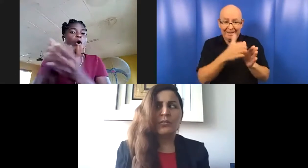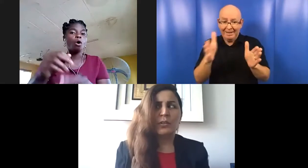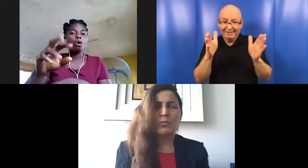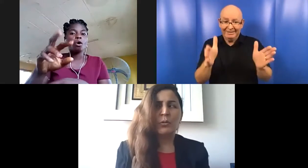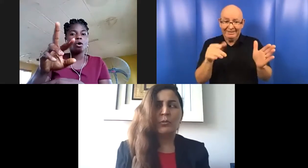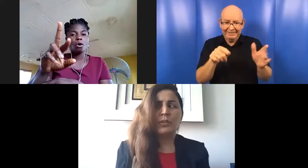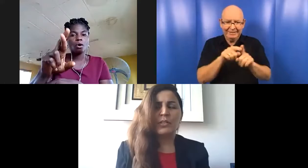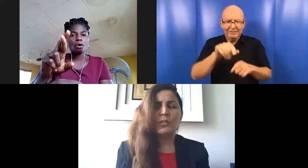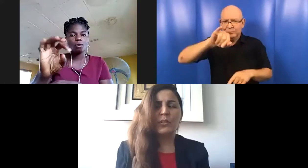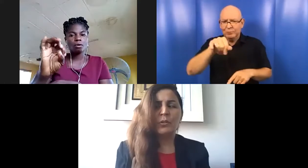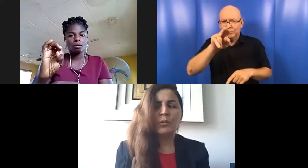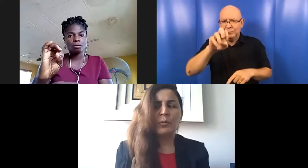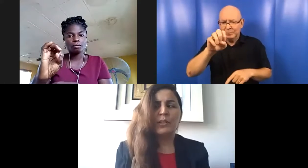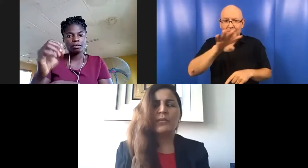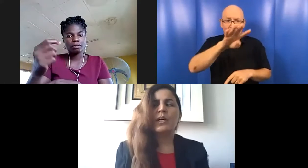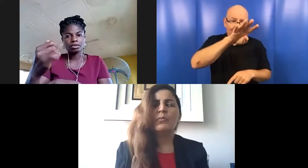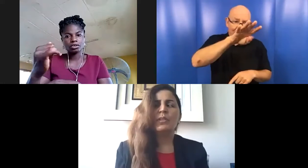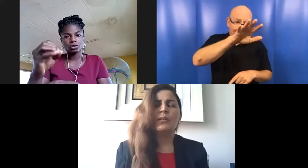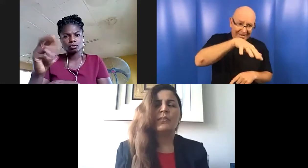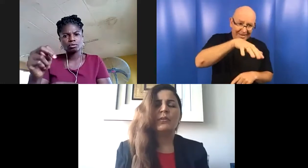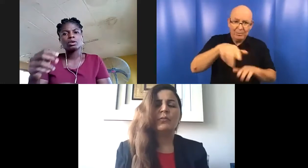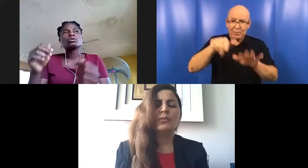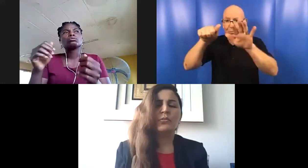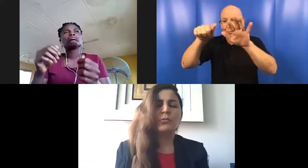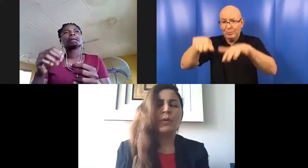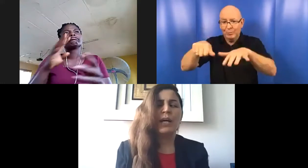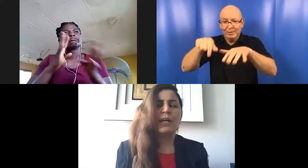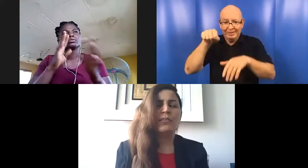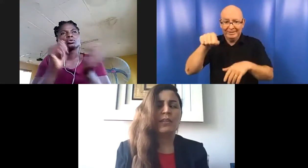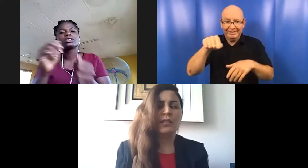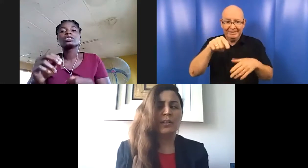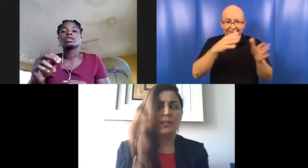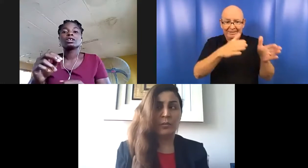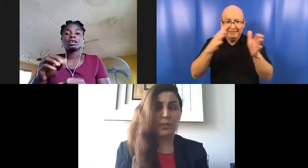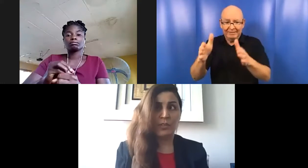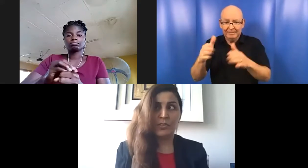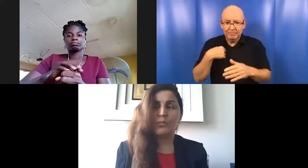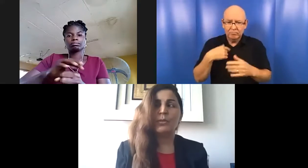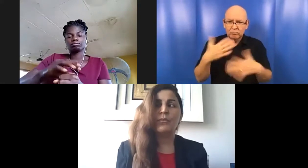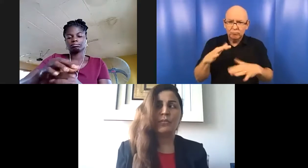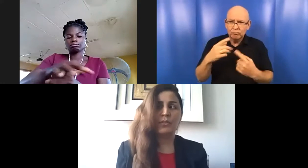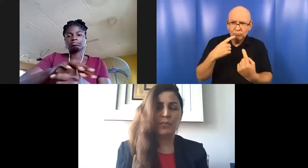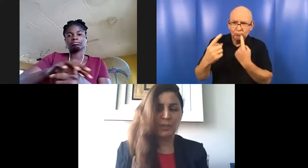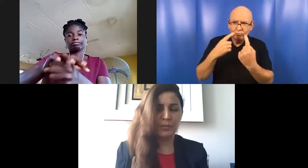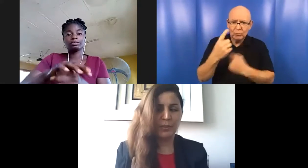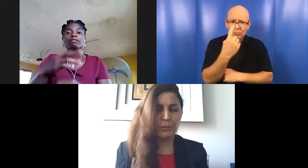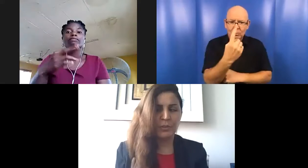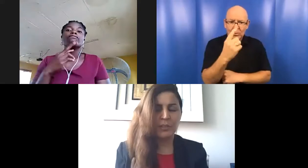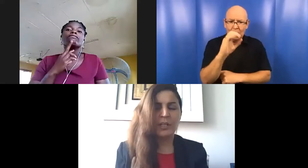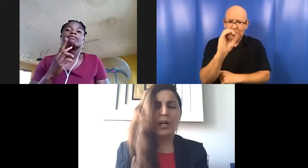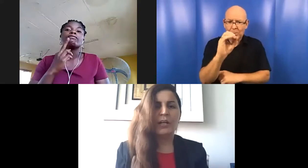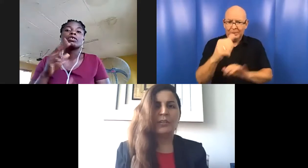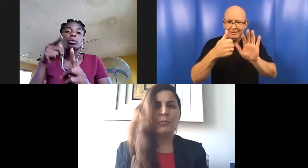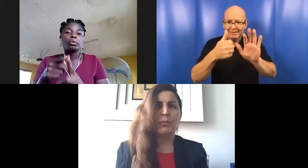and regional focal points of the stakeholders group and organizations of persons with disabilities,